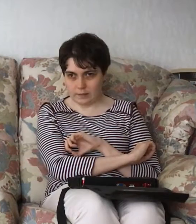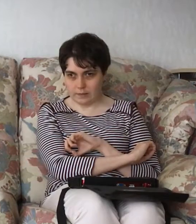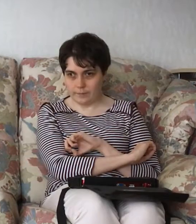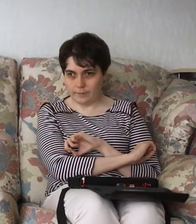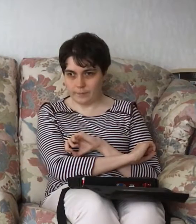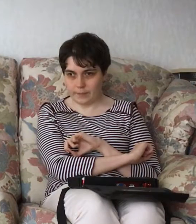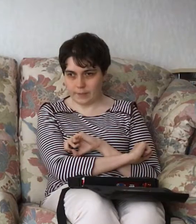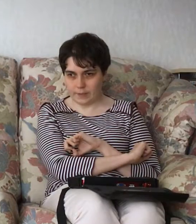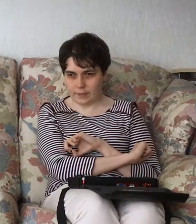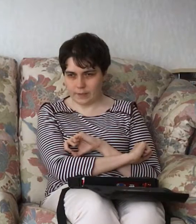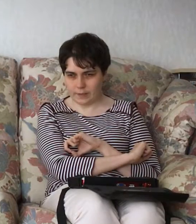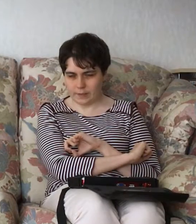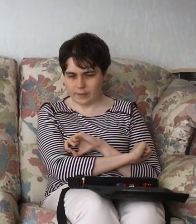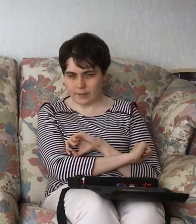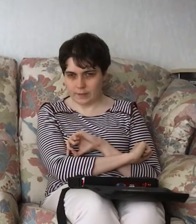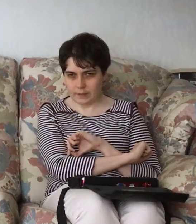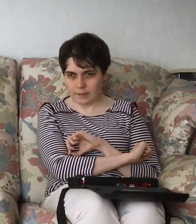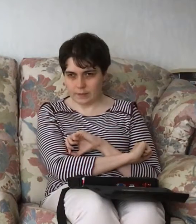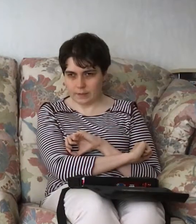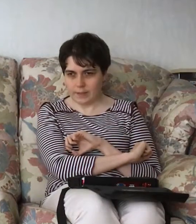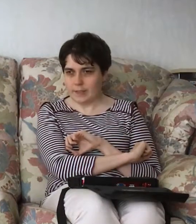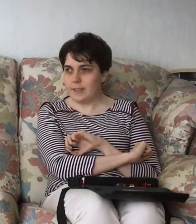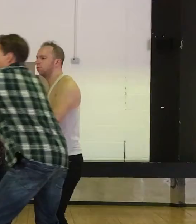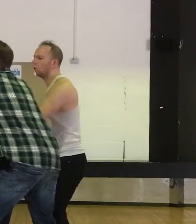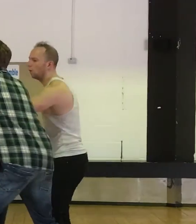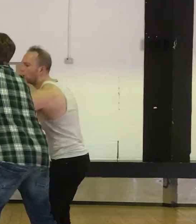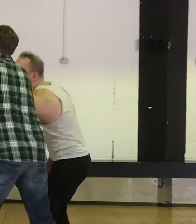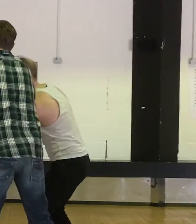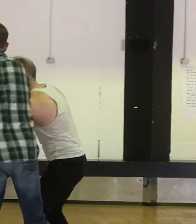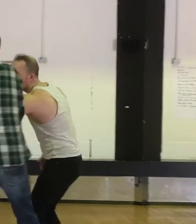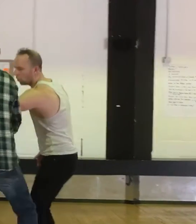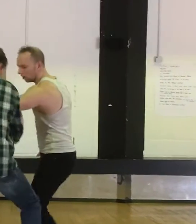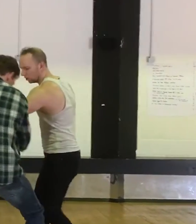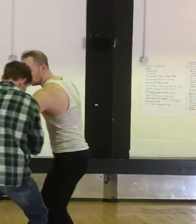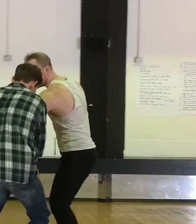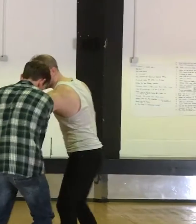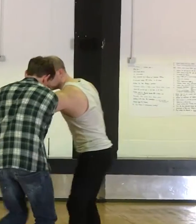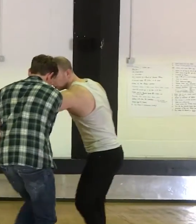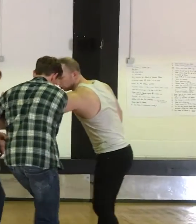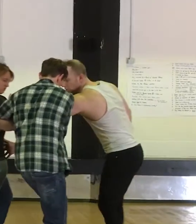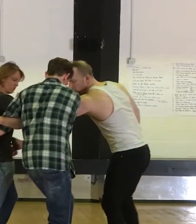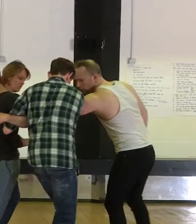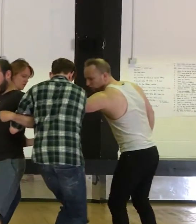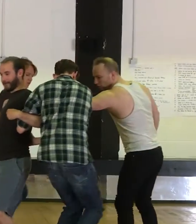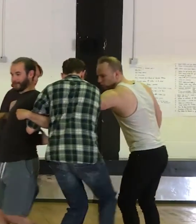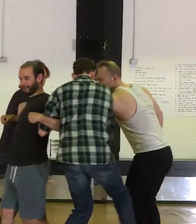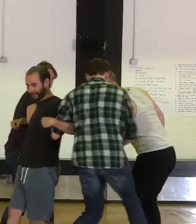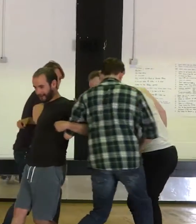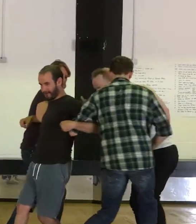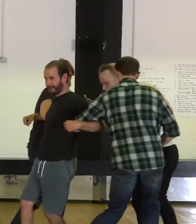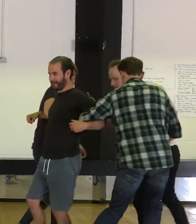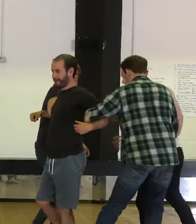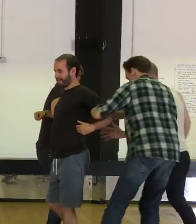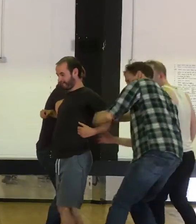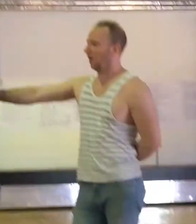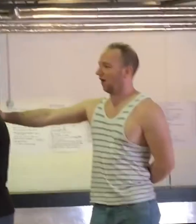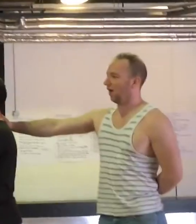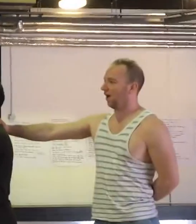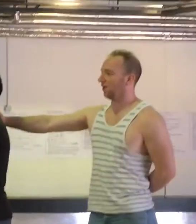access. And that's really the whole point of the project. In every version of scenes that we did, in every style, there is room for